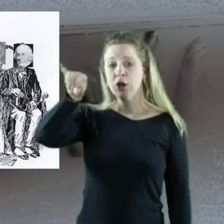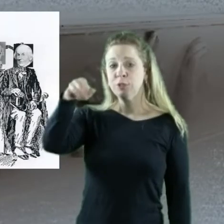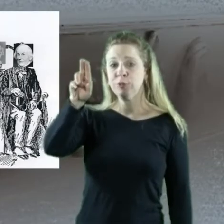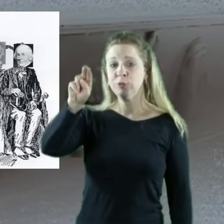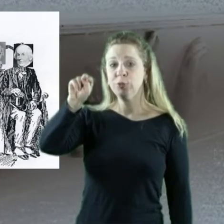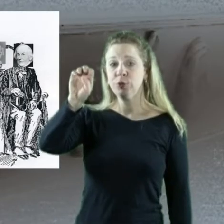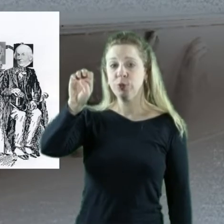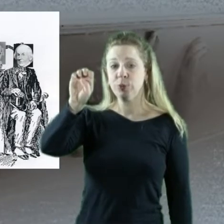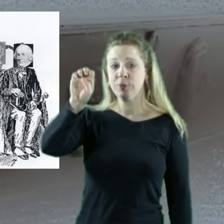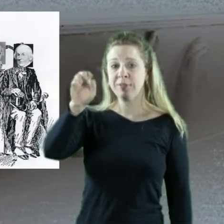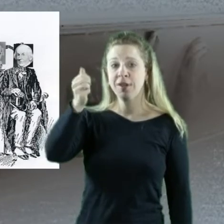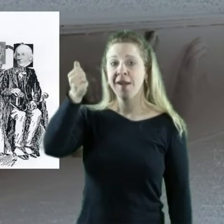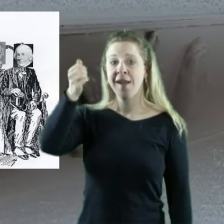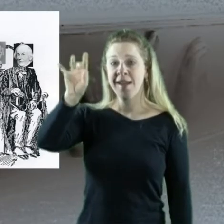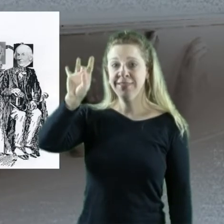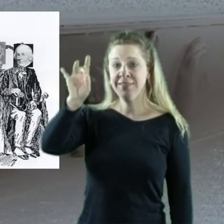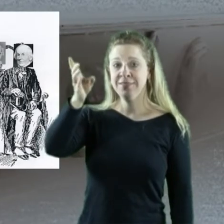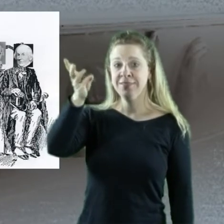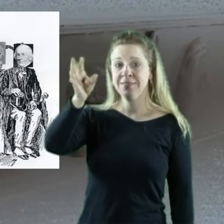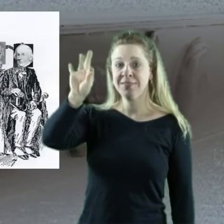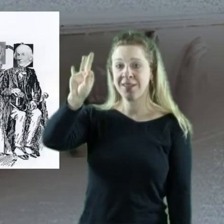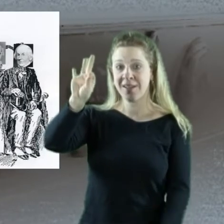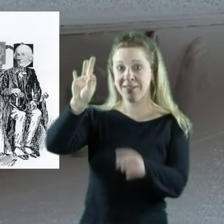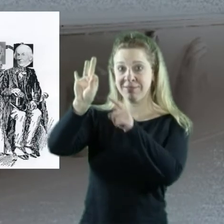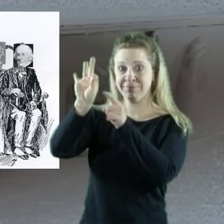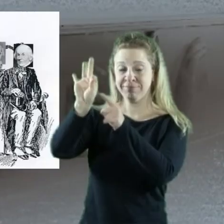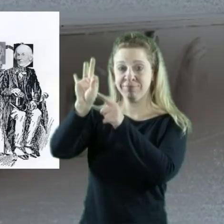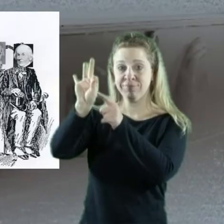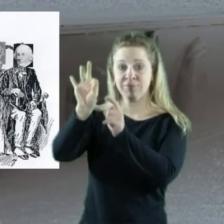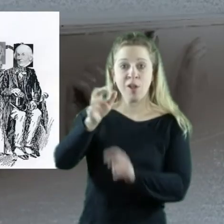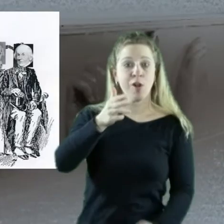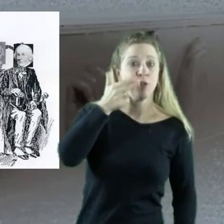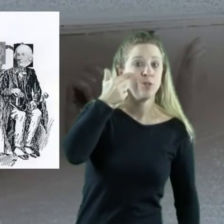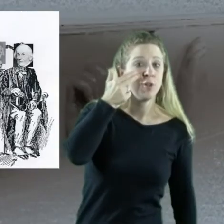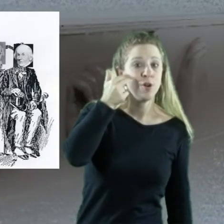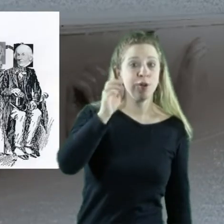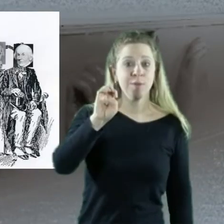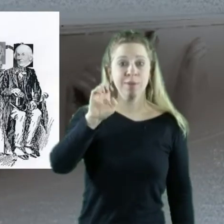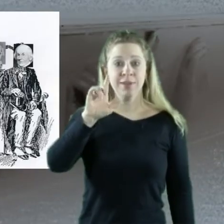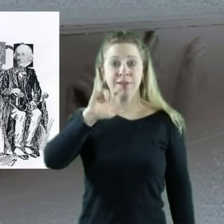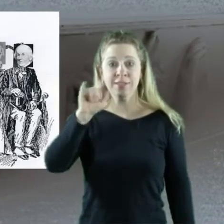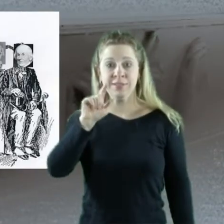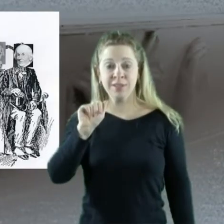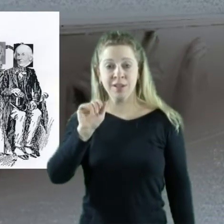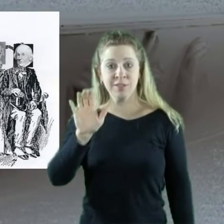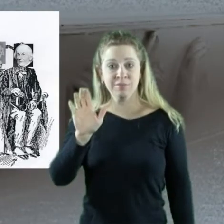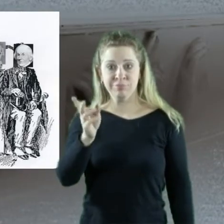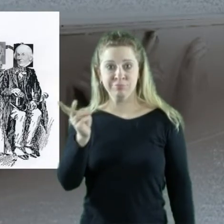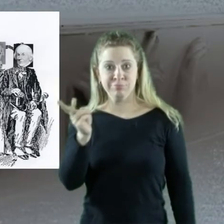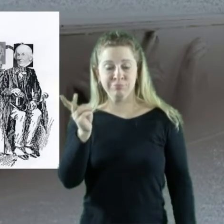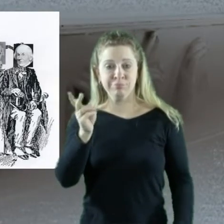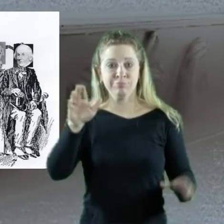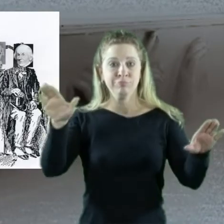In June 1869, Clerc and Eliza were married for 50 years.